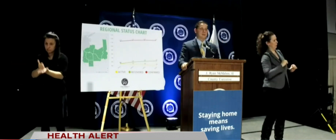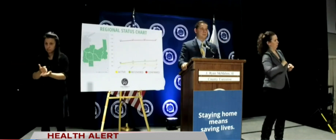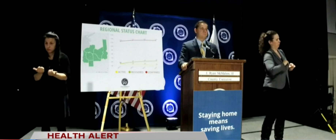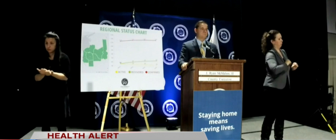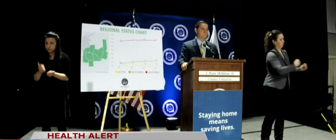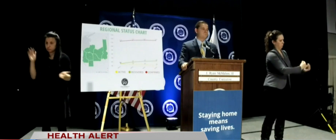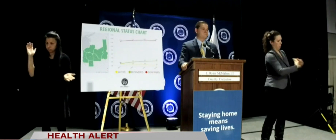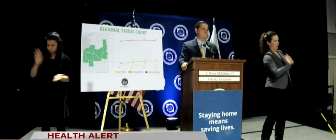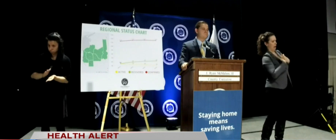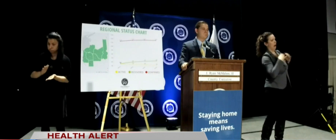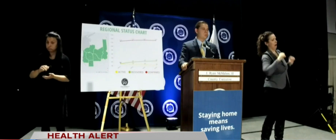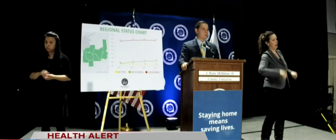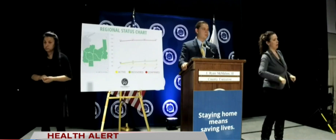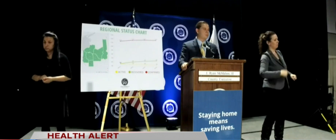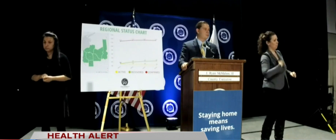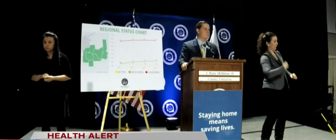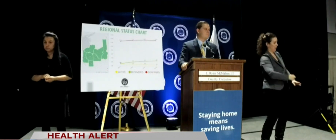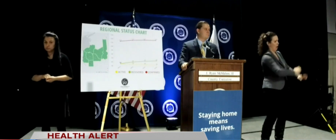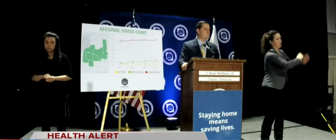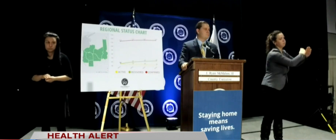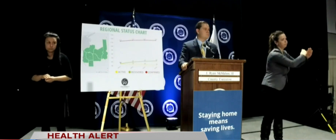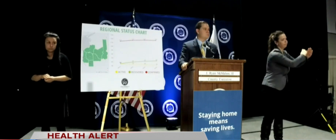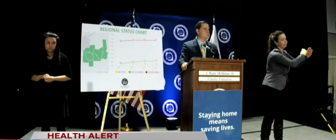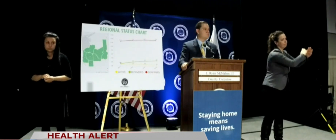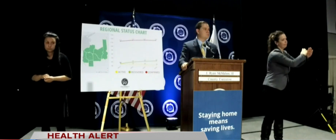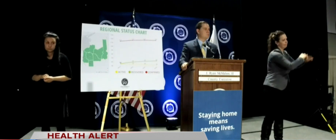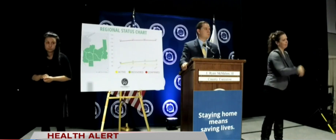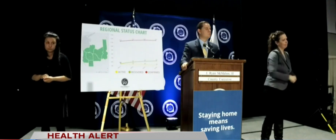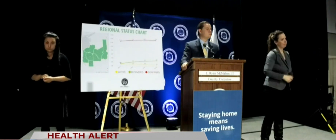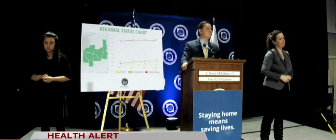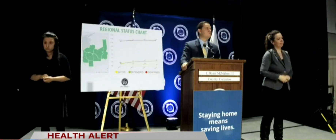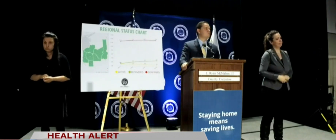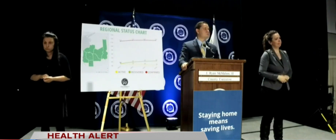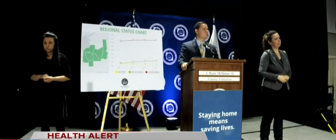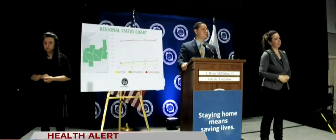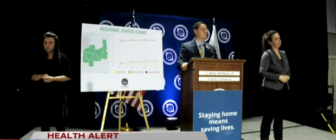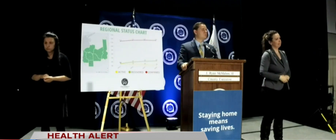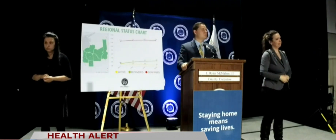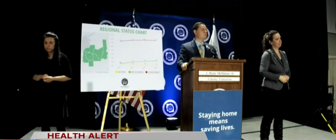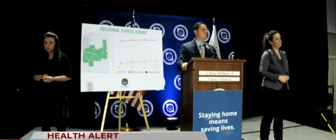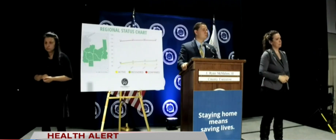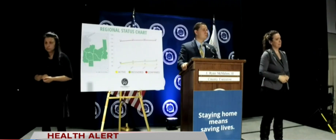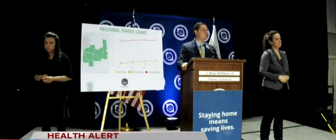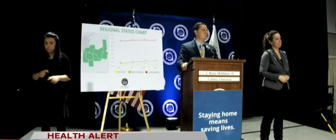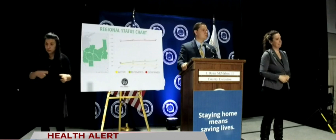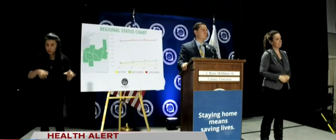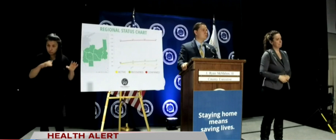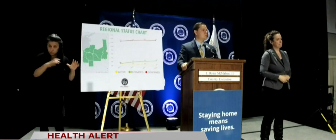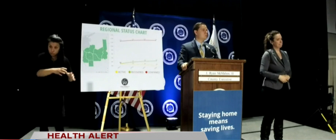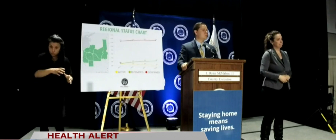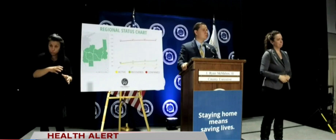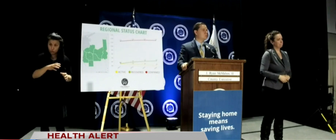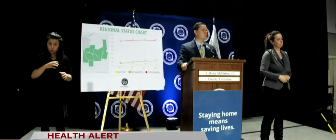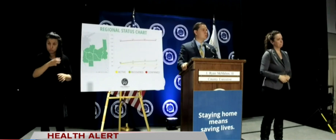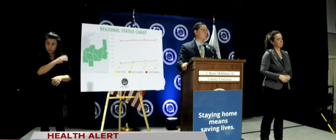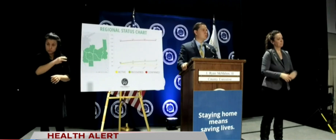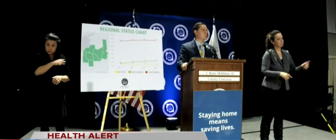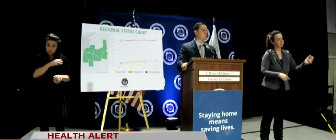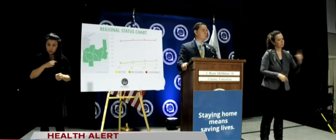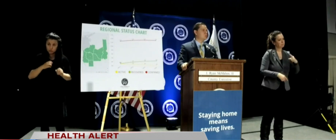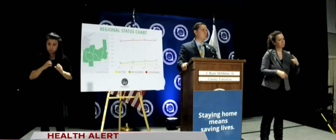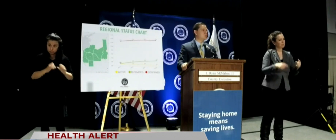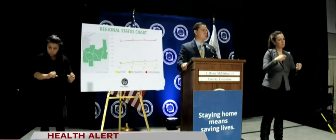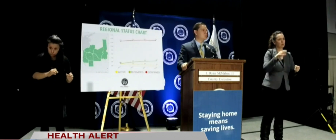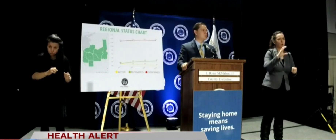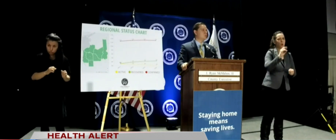process. When you talk about a COVID tracking team, how does that compare with the roughly